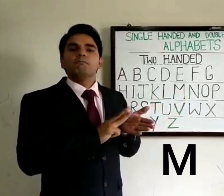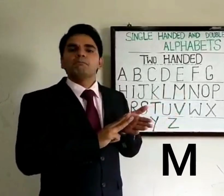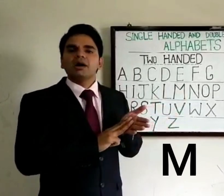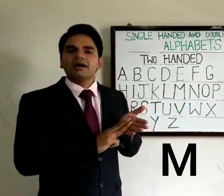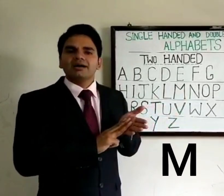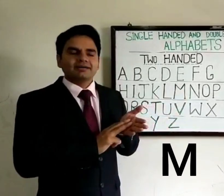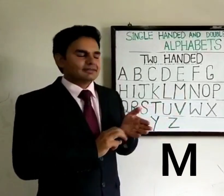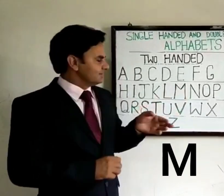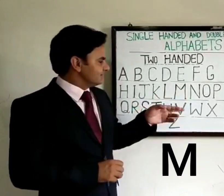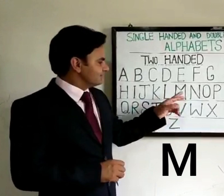M,